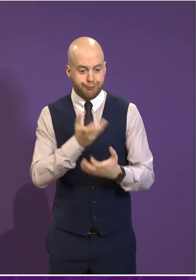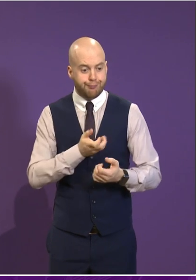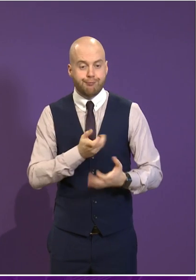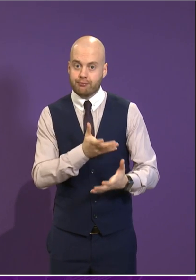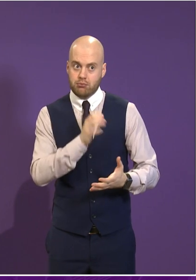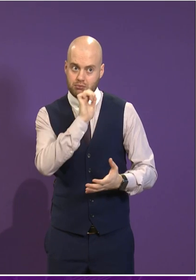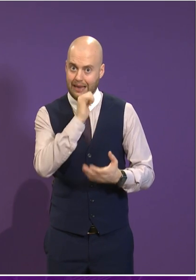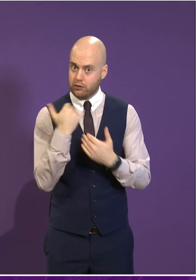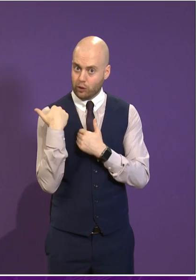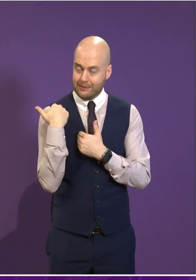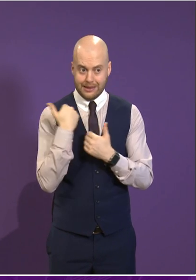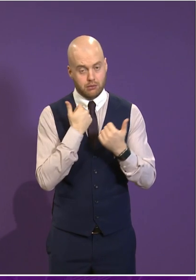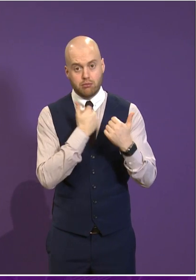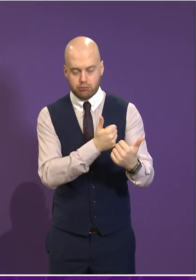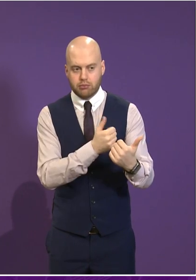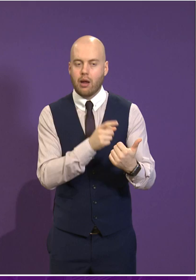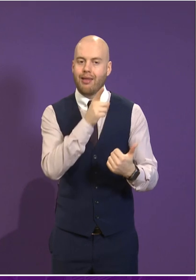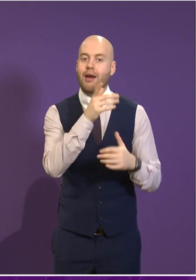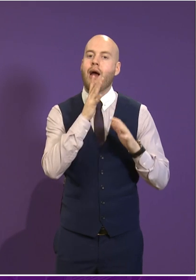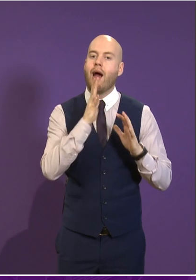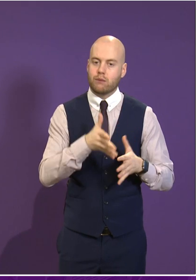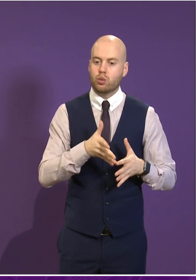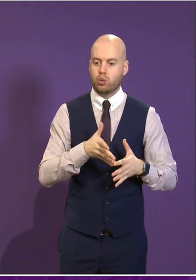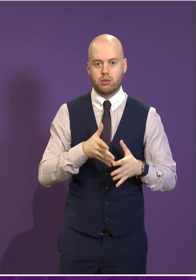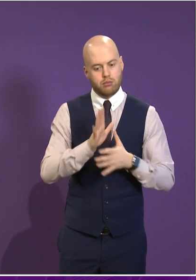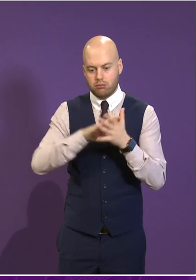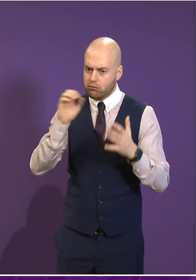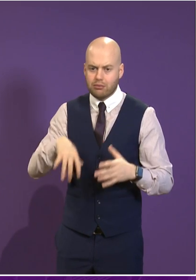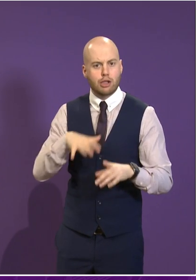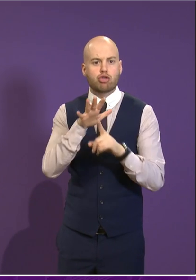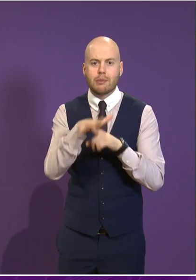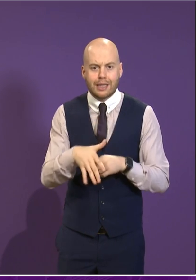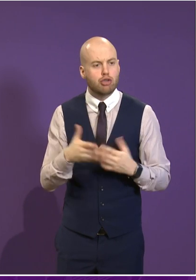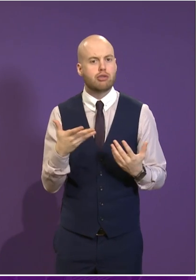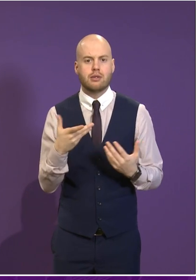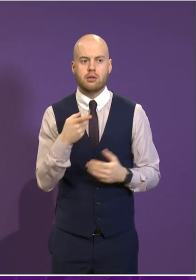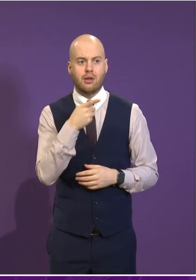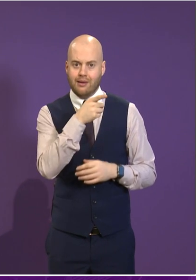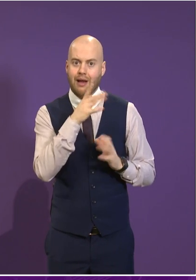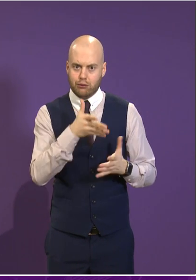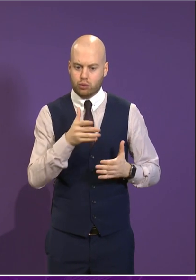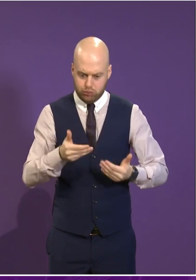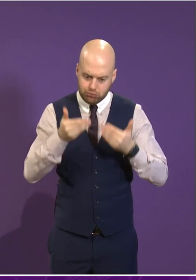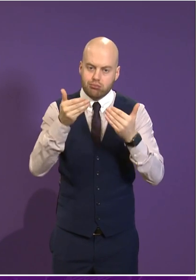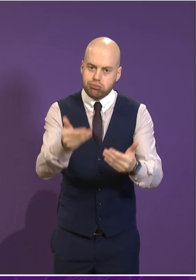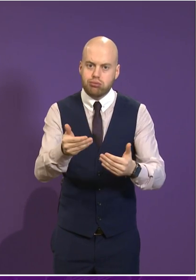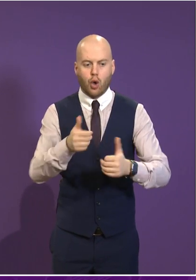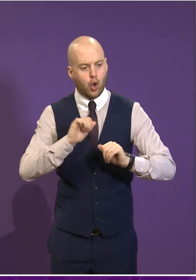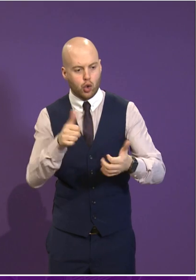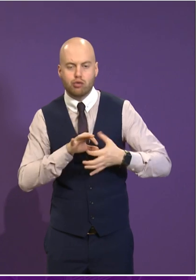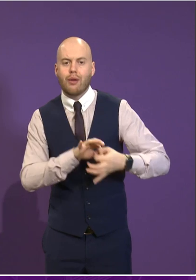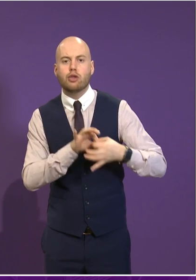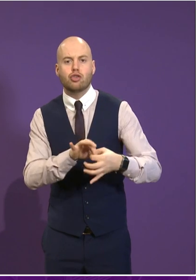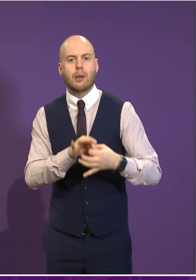be eliminating unlawful discrimination, they have to be in the business of advancing equality of opportunity, as well as fostering good